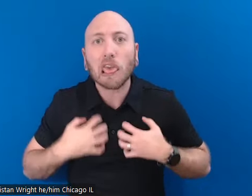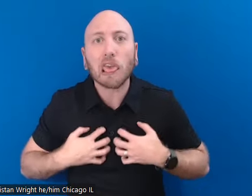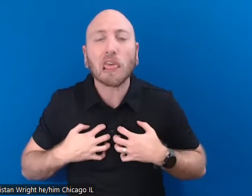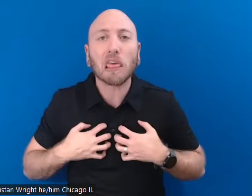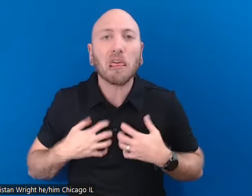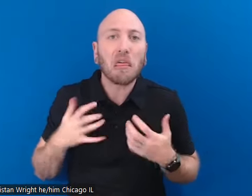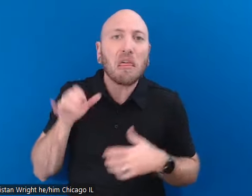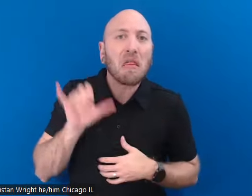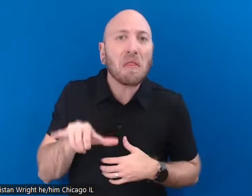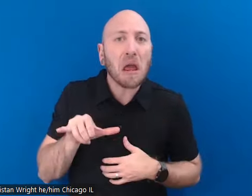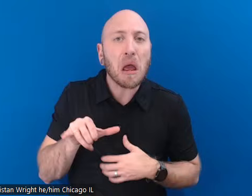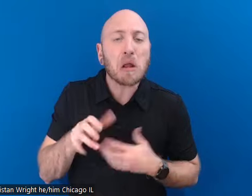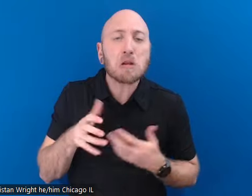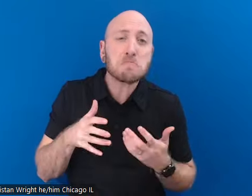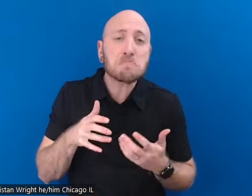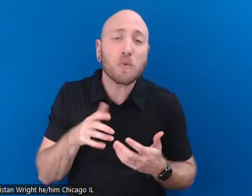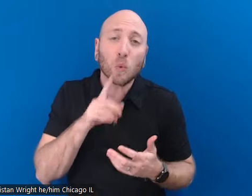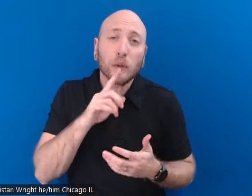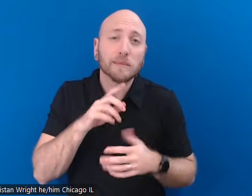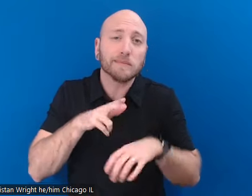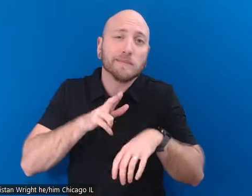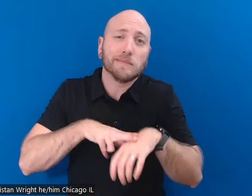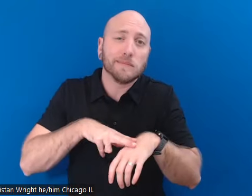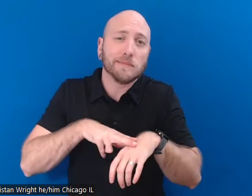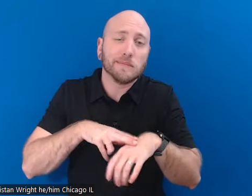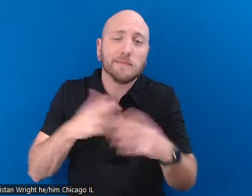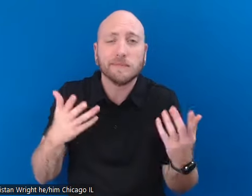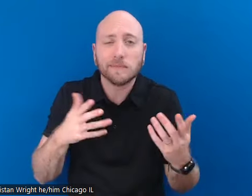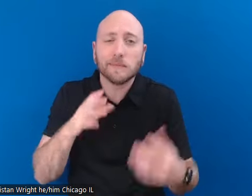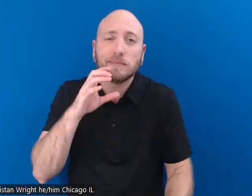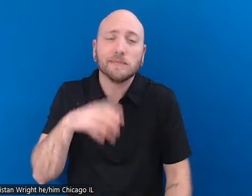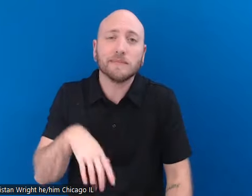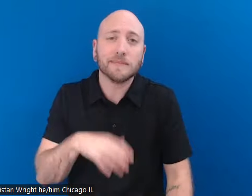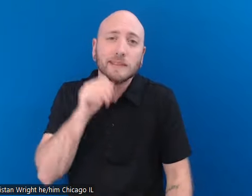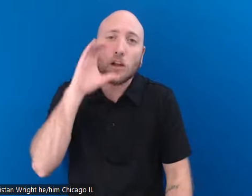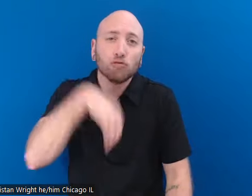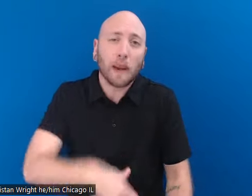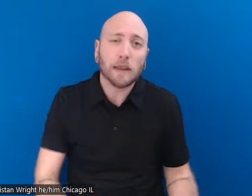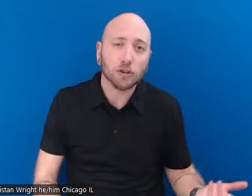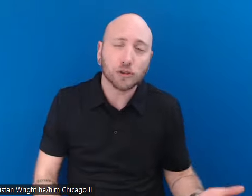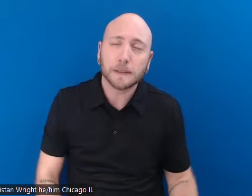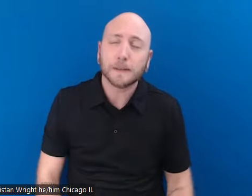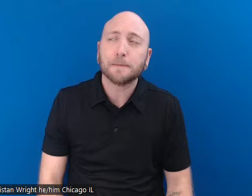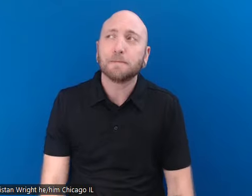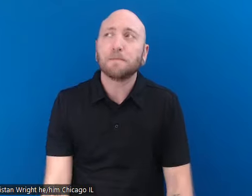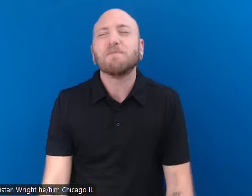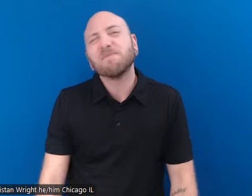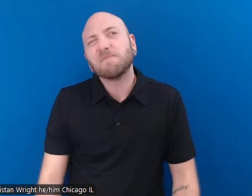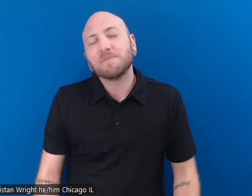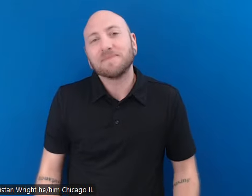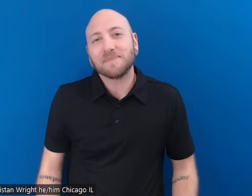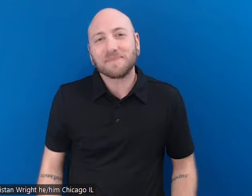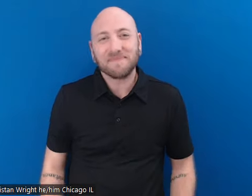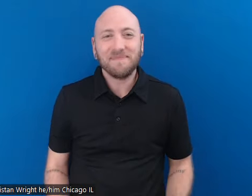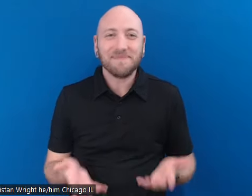super out of the ordinary. If anything, a better, based on what the majority of the